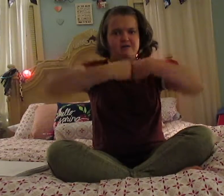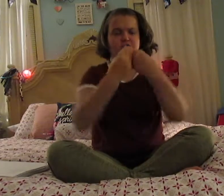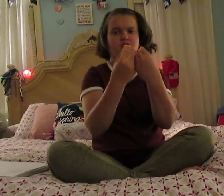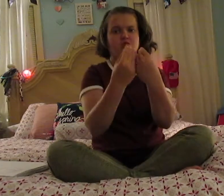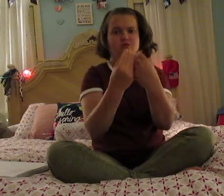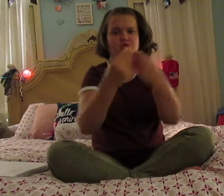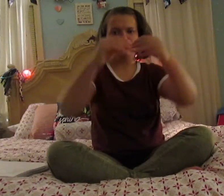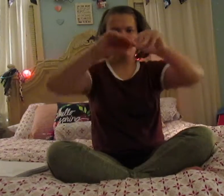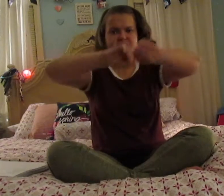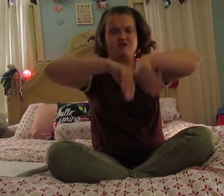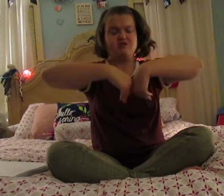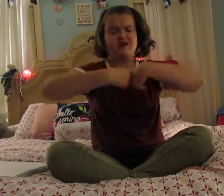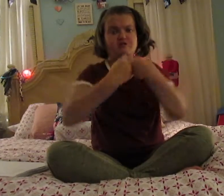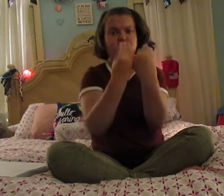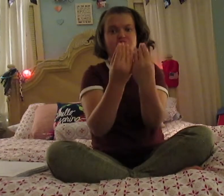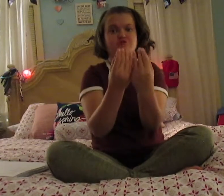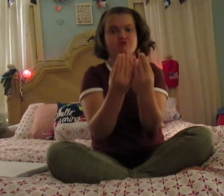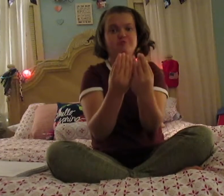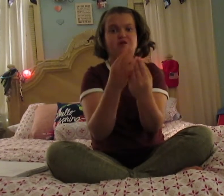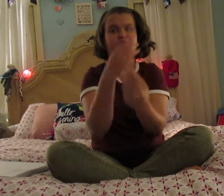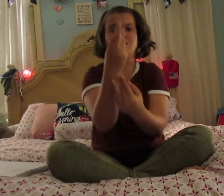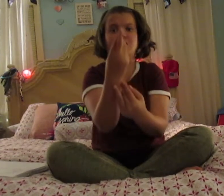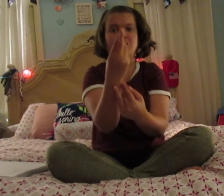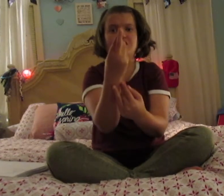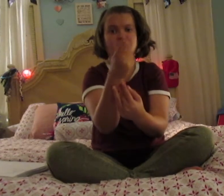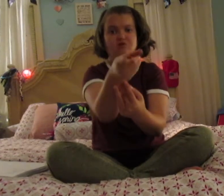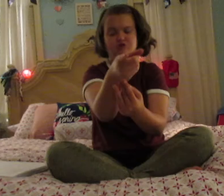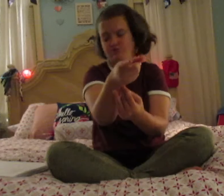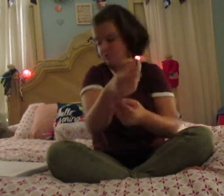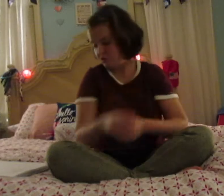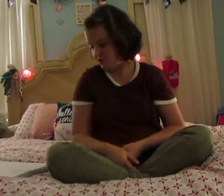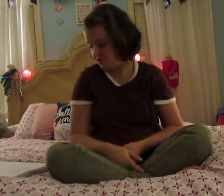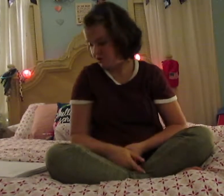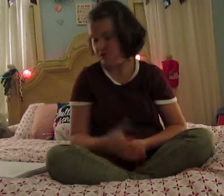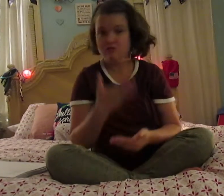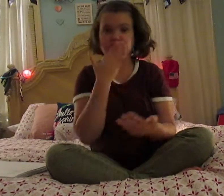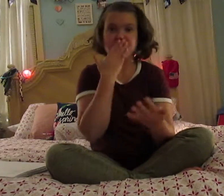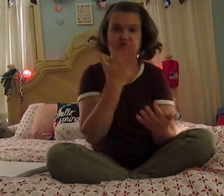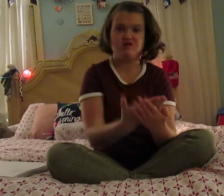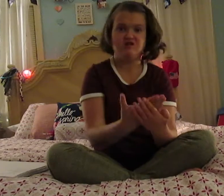ice cream through all years. Good.